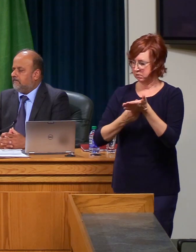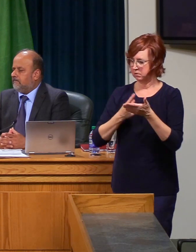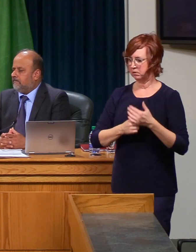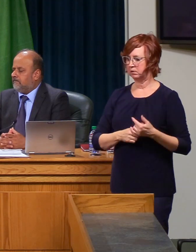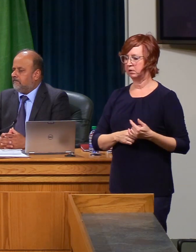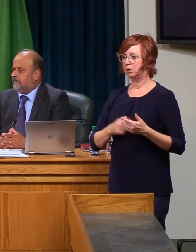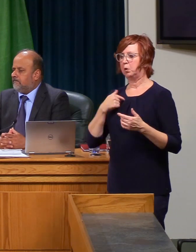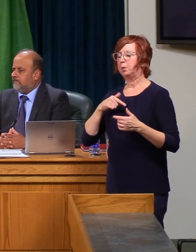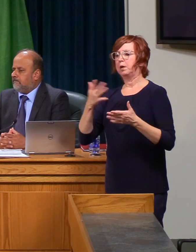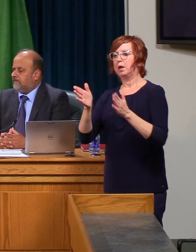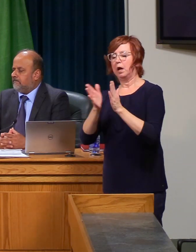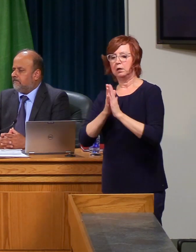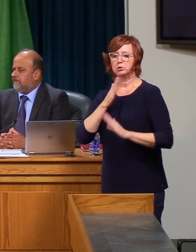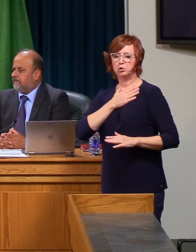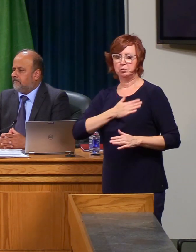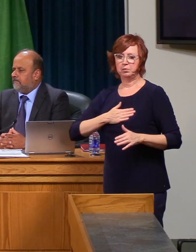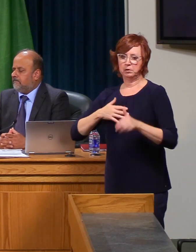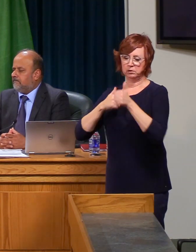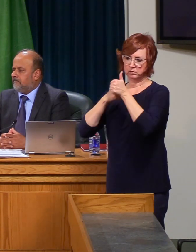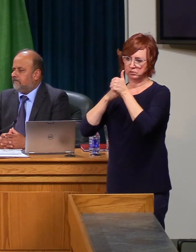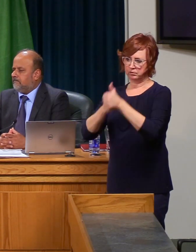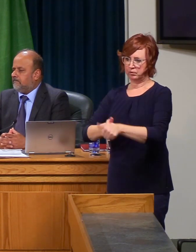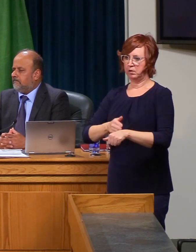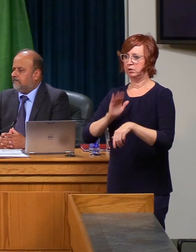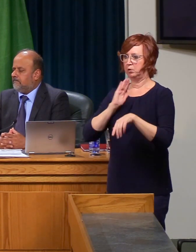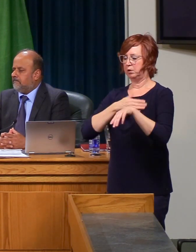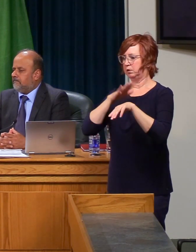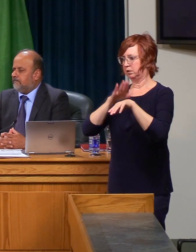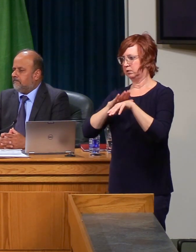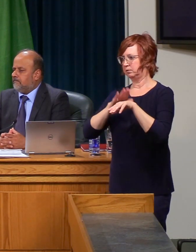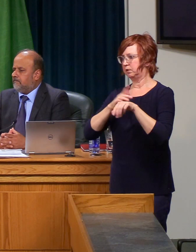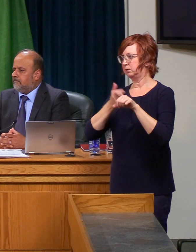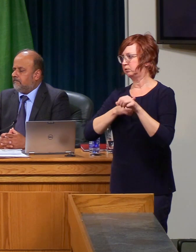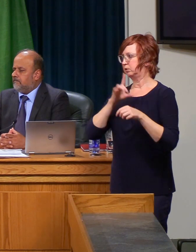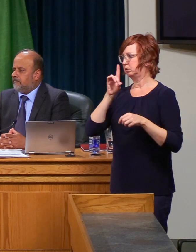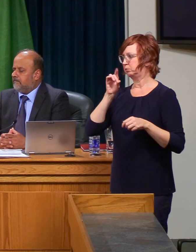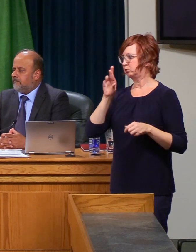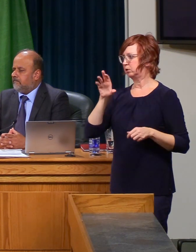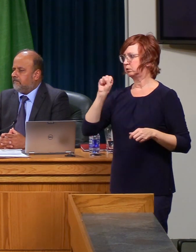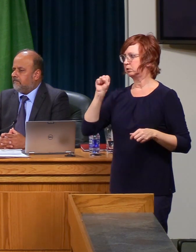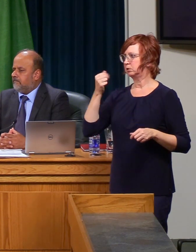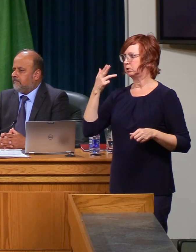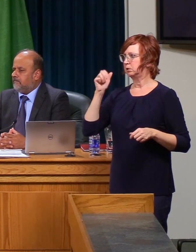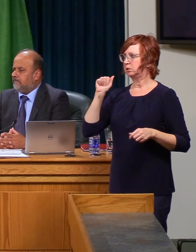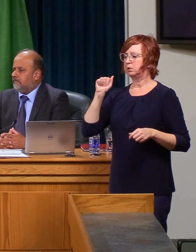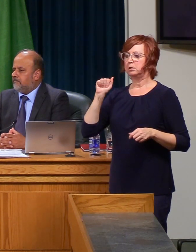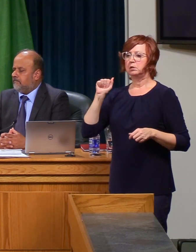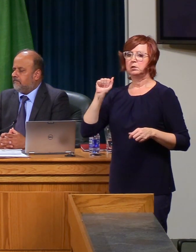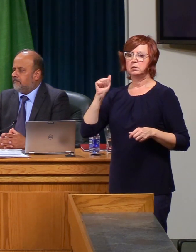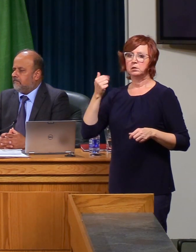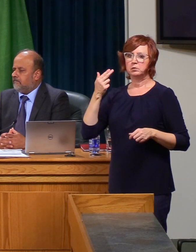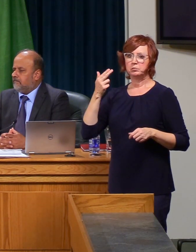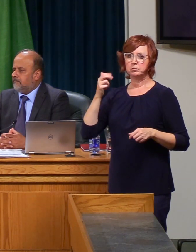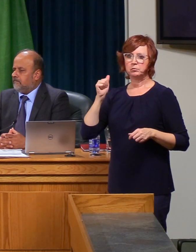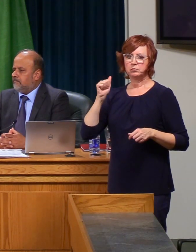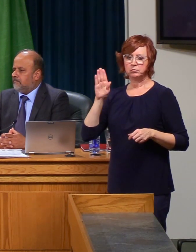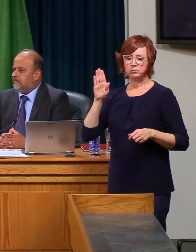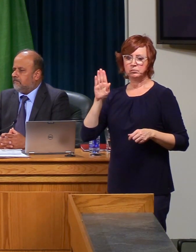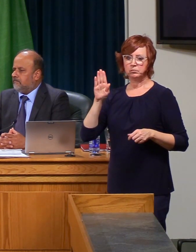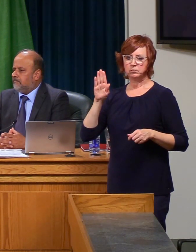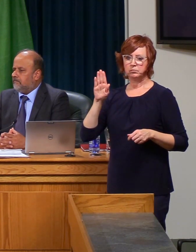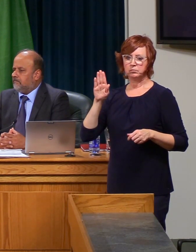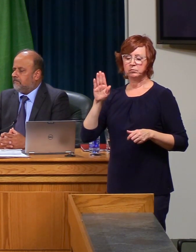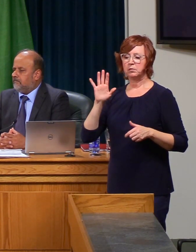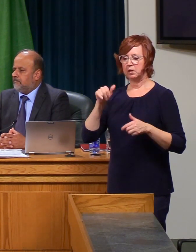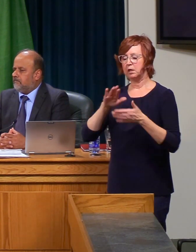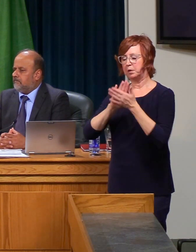Shahab's advice and to pay attention to the recommendations that he makes and are now being written into provincial law. This is how